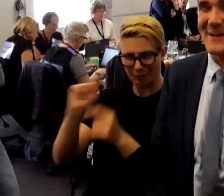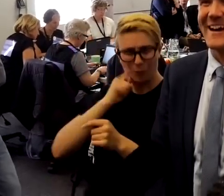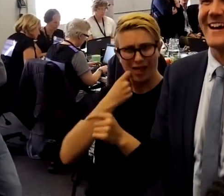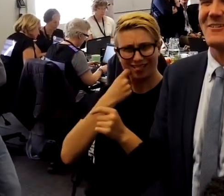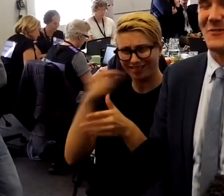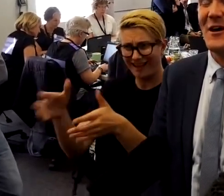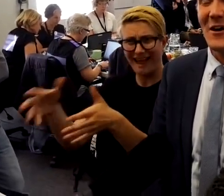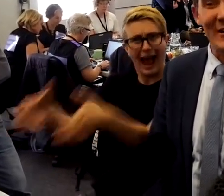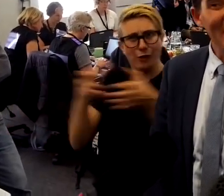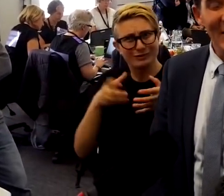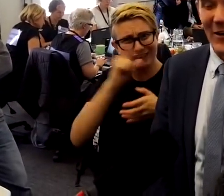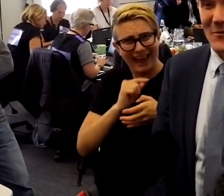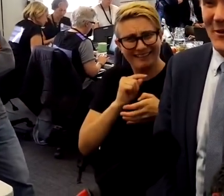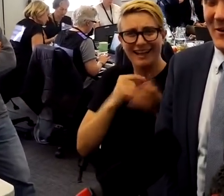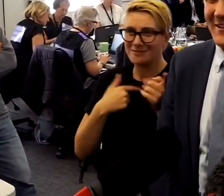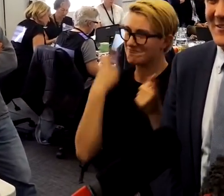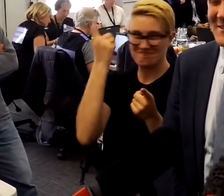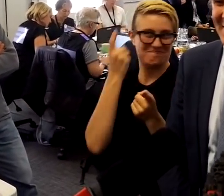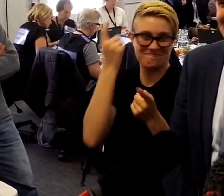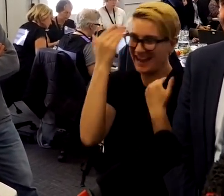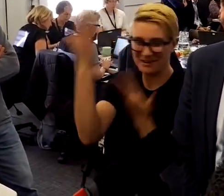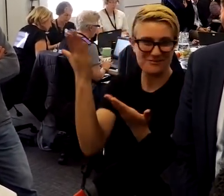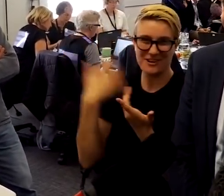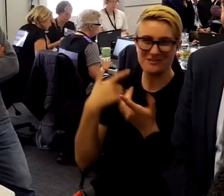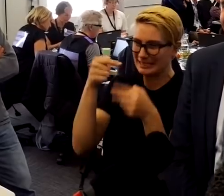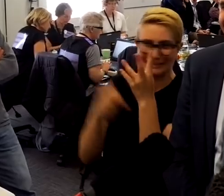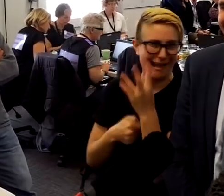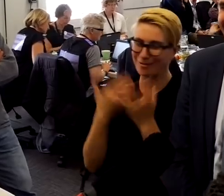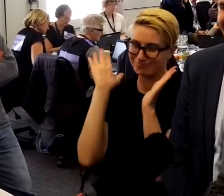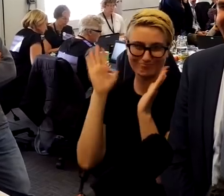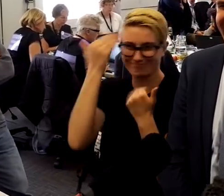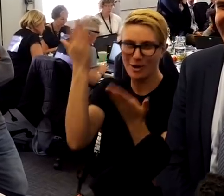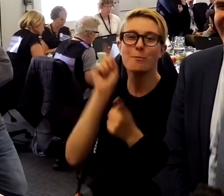but We'll do our best. I hope so in good time.